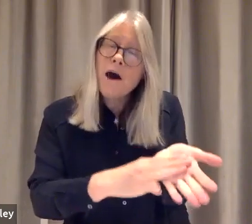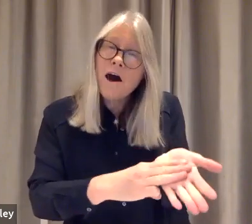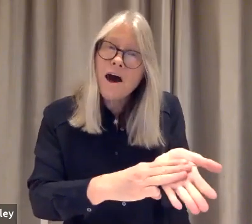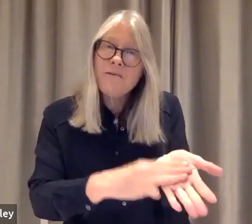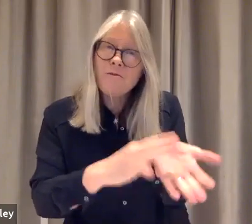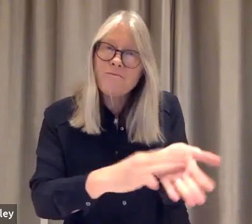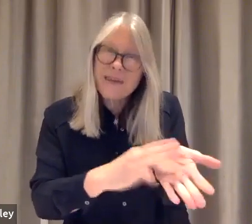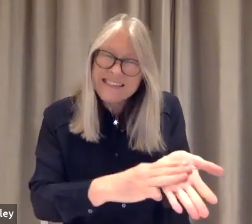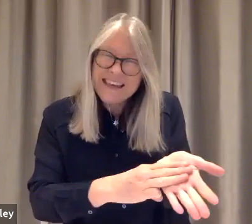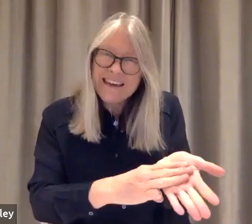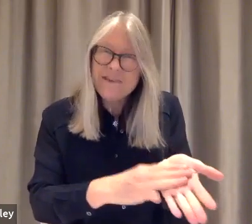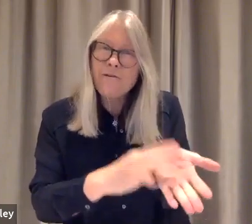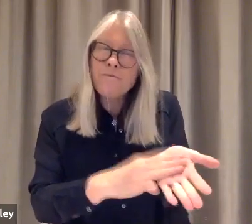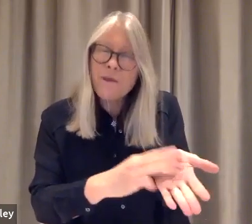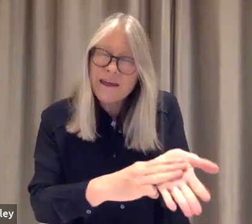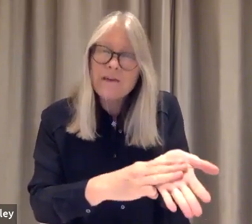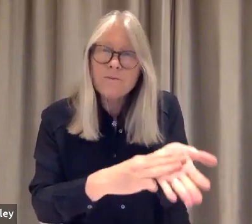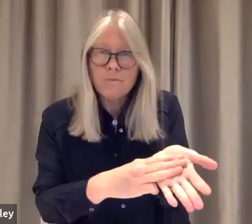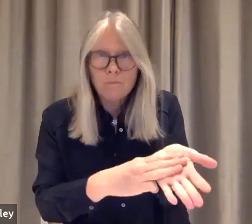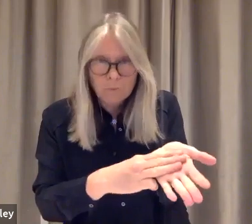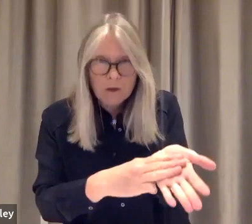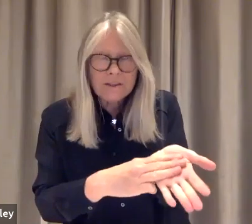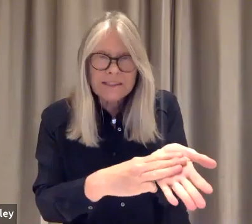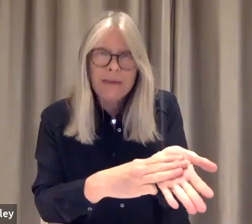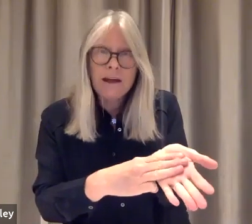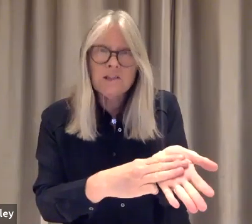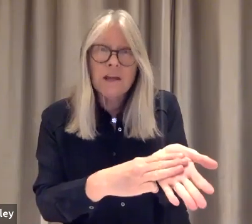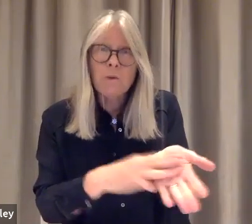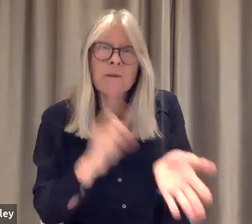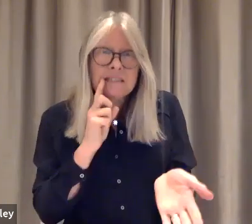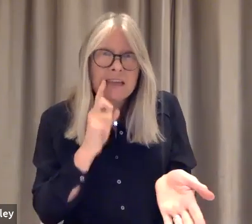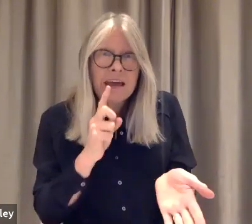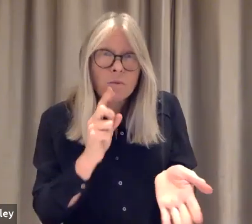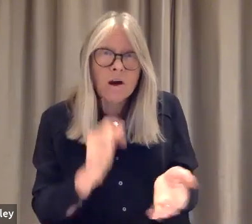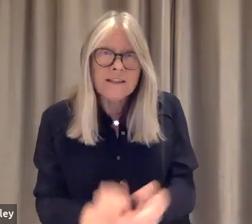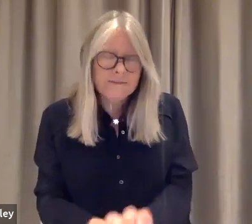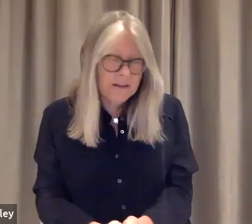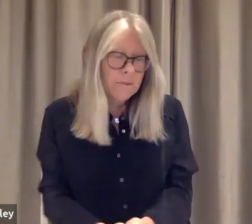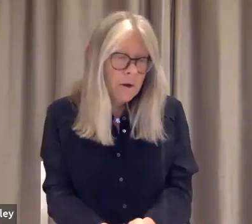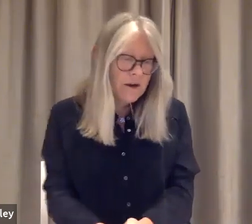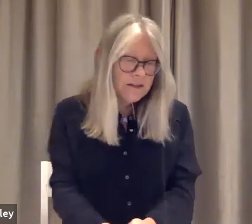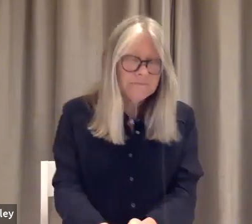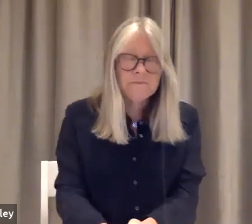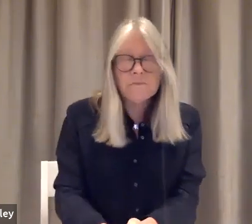ma or mater or mummy, we use the same hand shape, but we say the words that's appropriate.